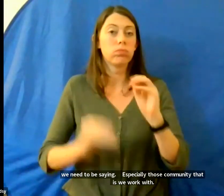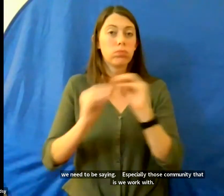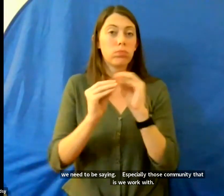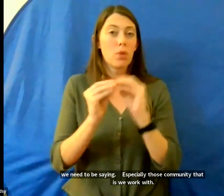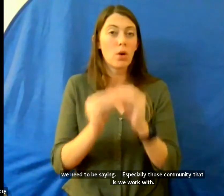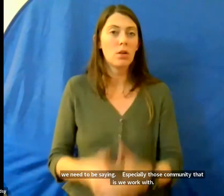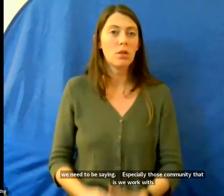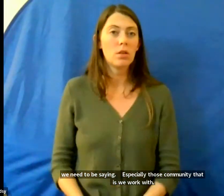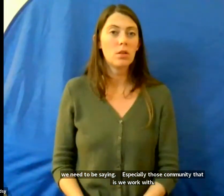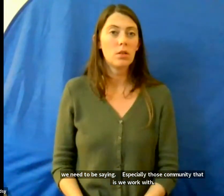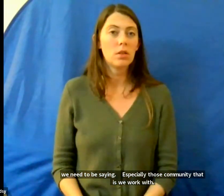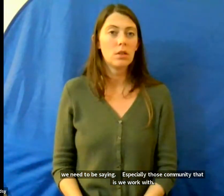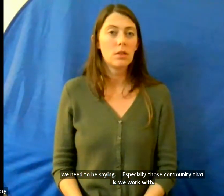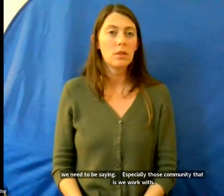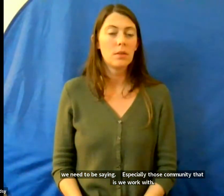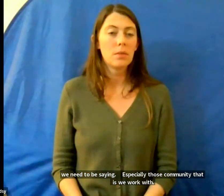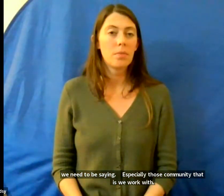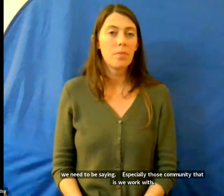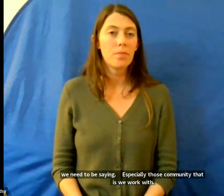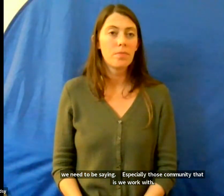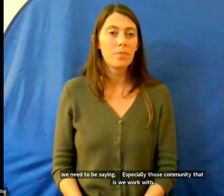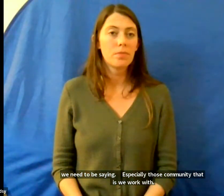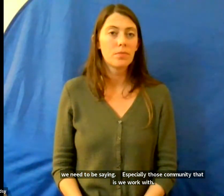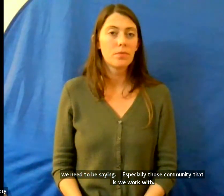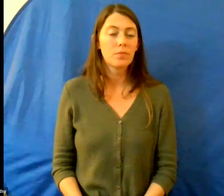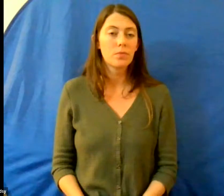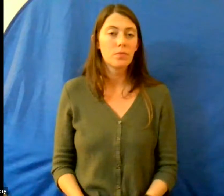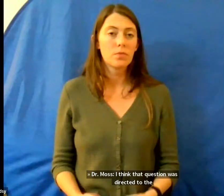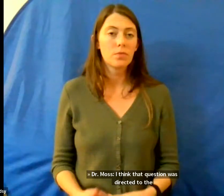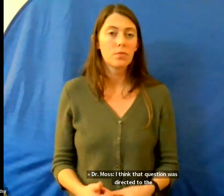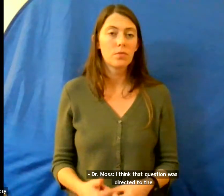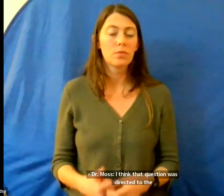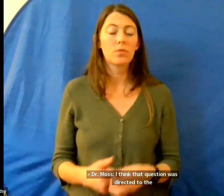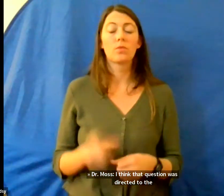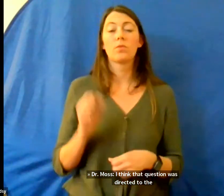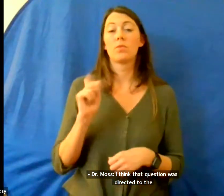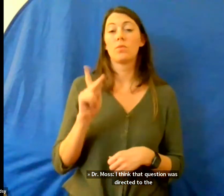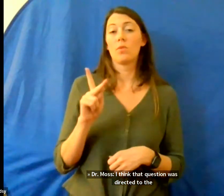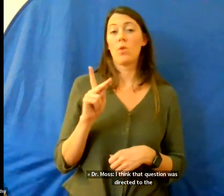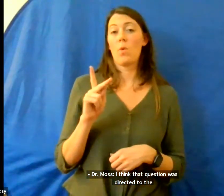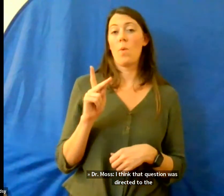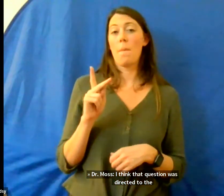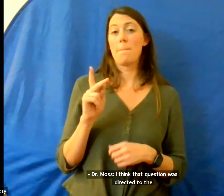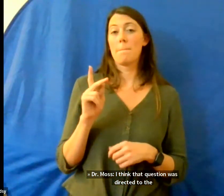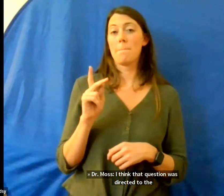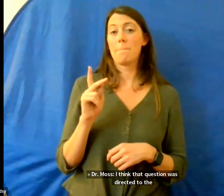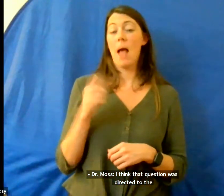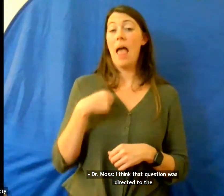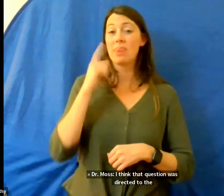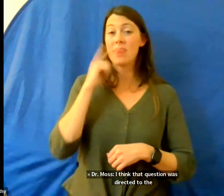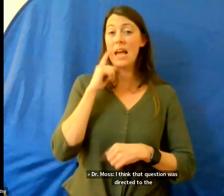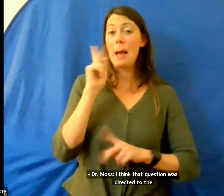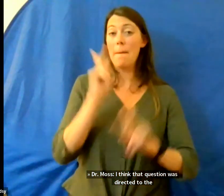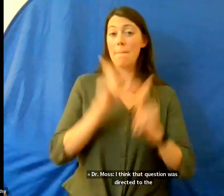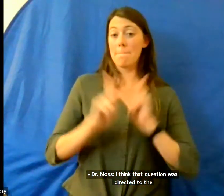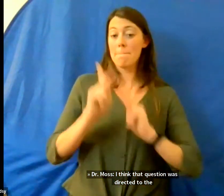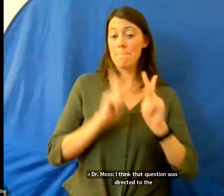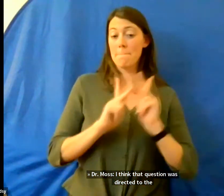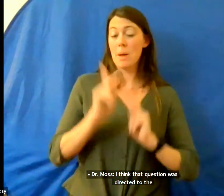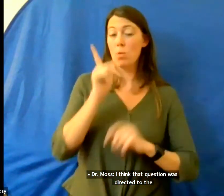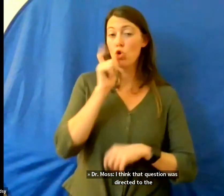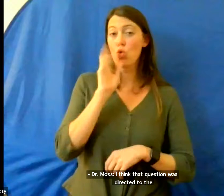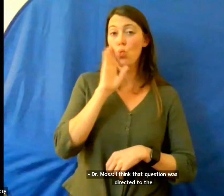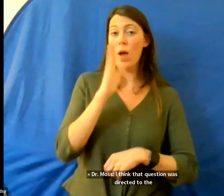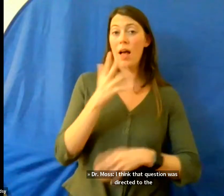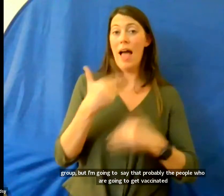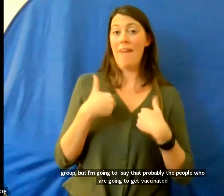I think that question was directed to the group, but I am going to say that probably the people who are going to get vaccinated, because Dr. Nick Moss stood up